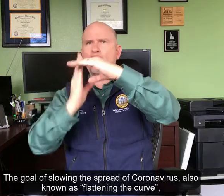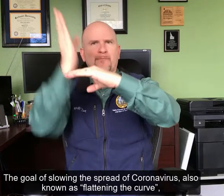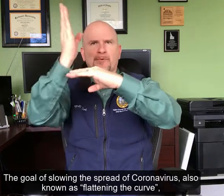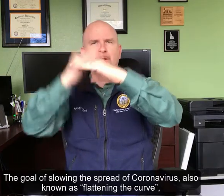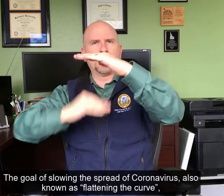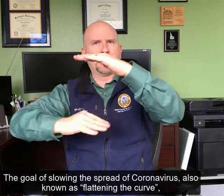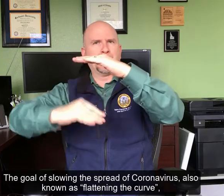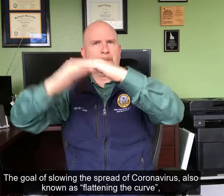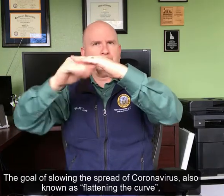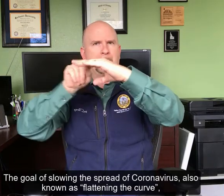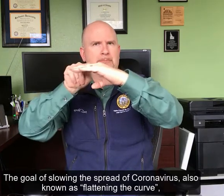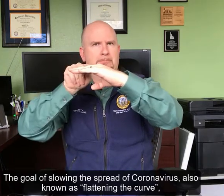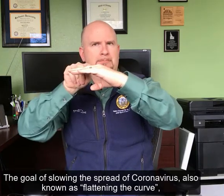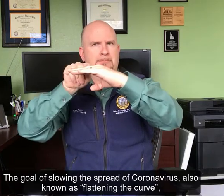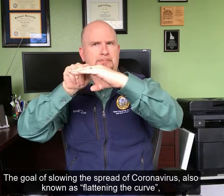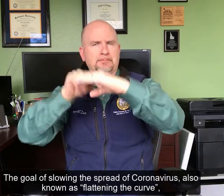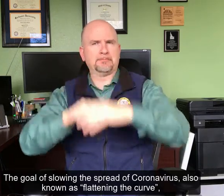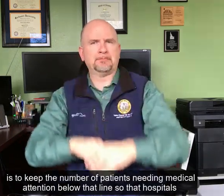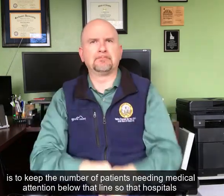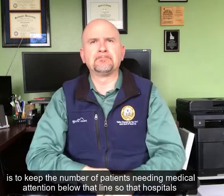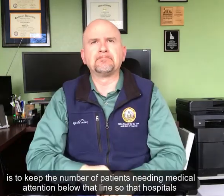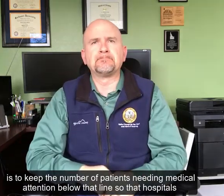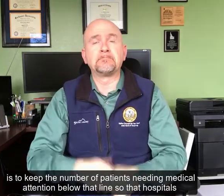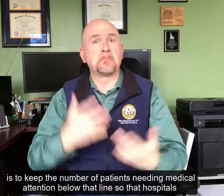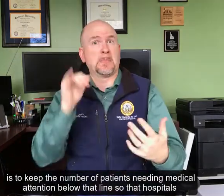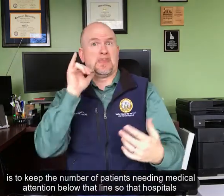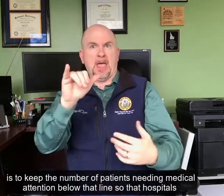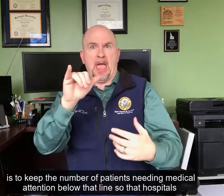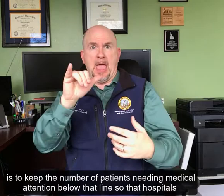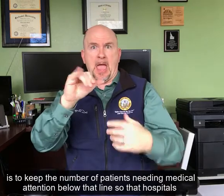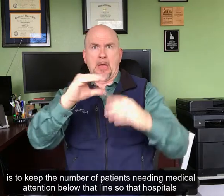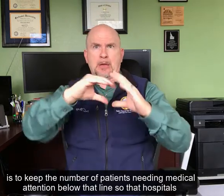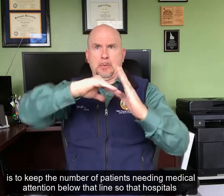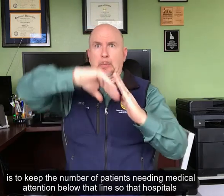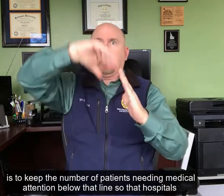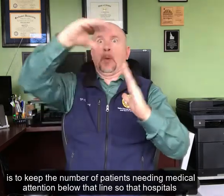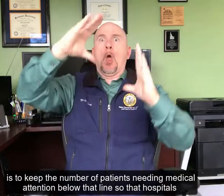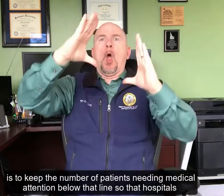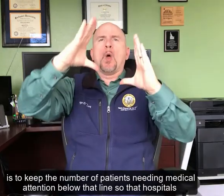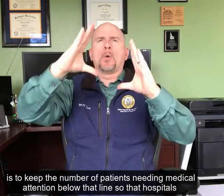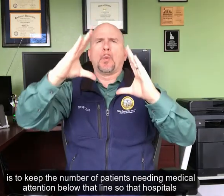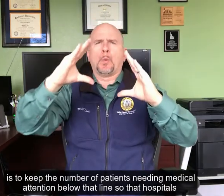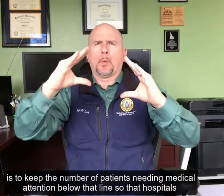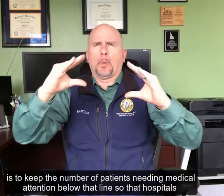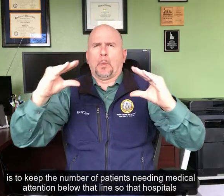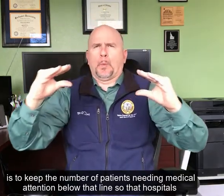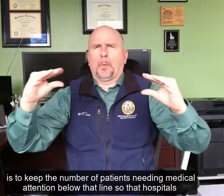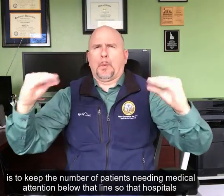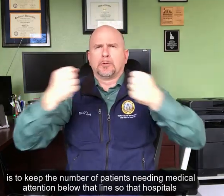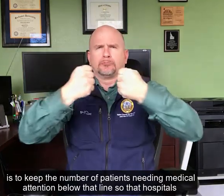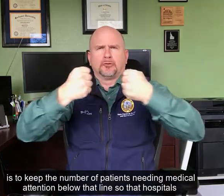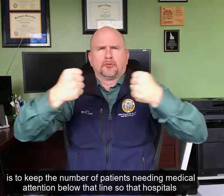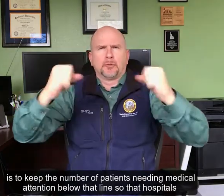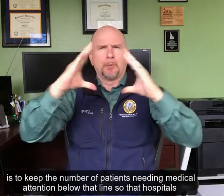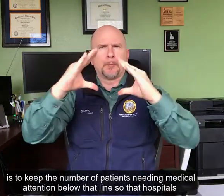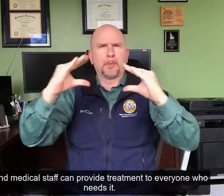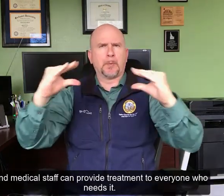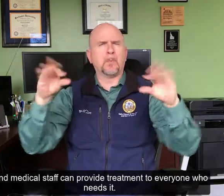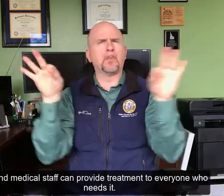also known as flattening the curve, is to keep the number of patients needing medical attention below that line so that hospitals and medical